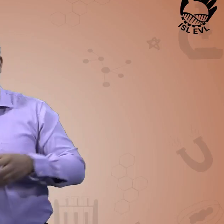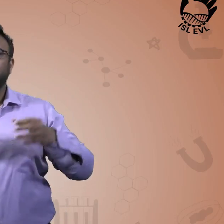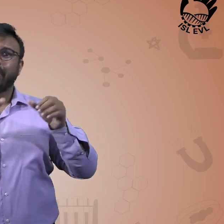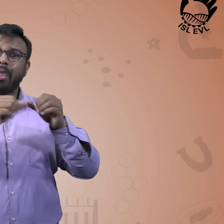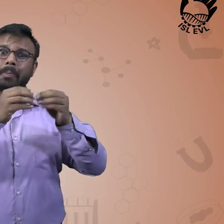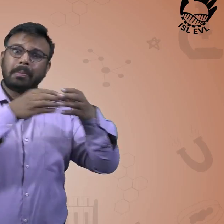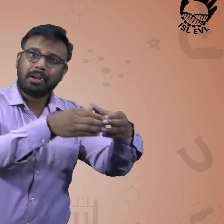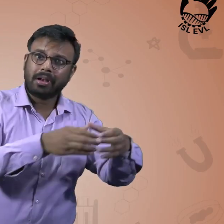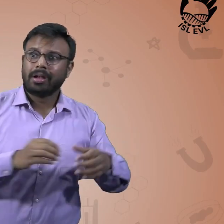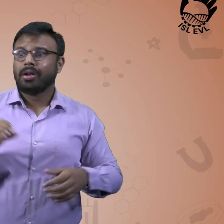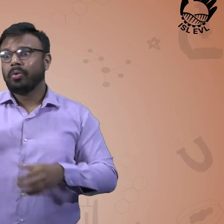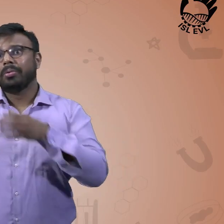why we have different blood groups?